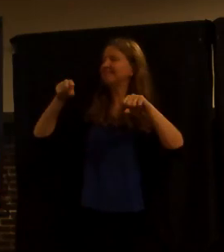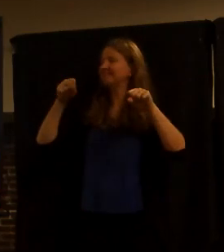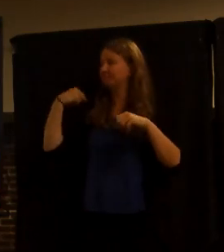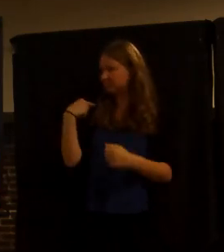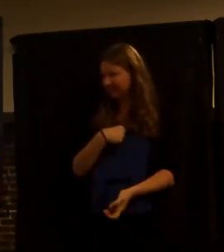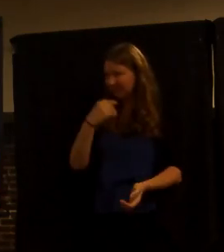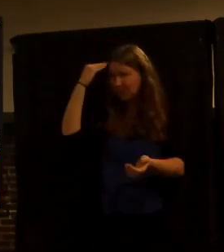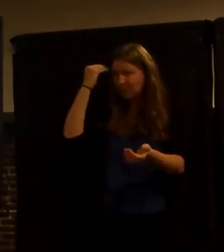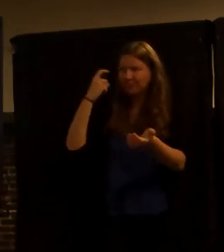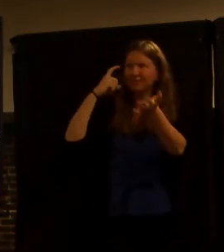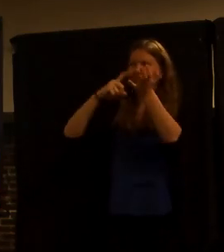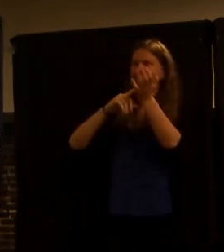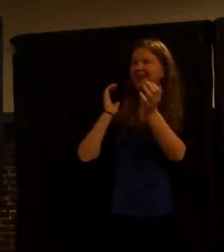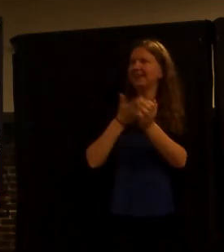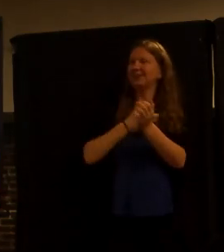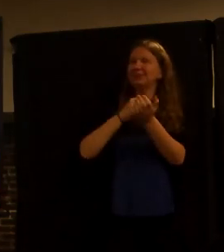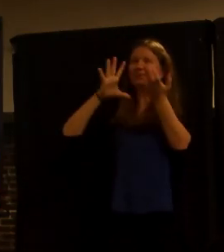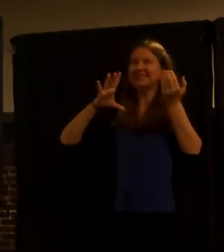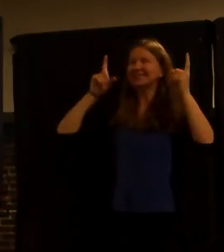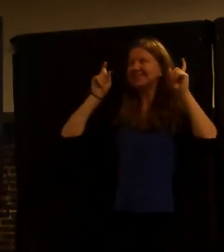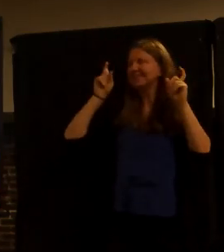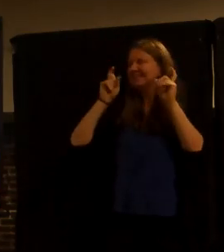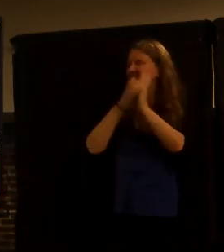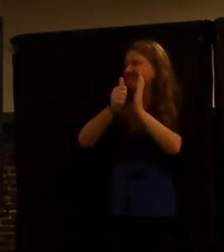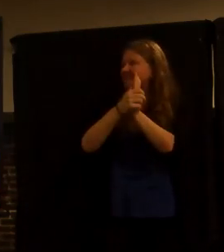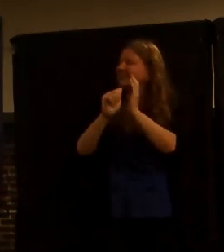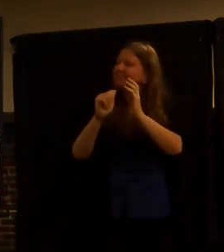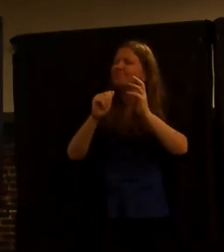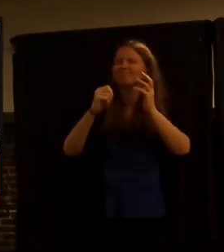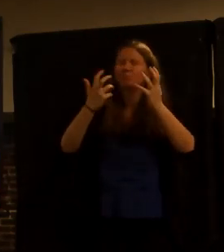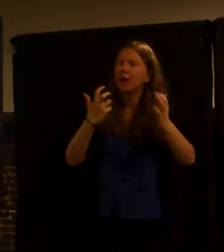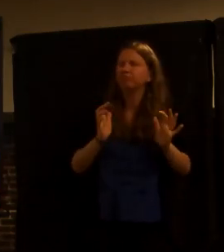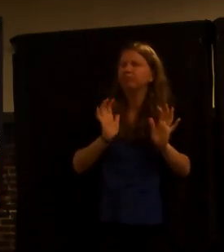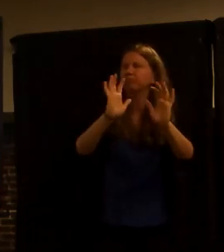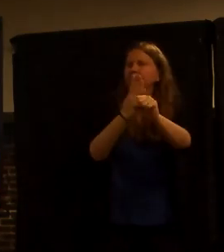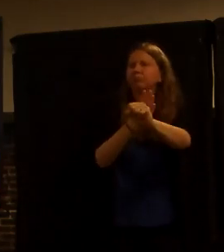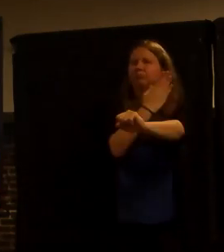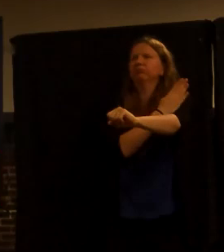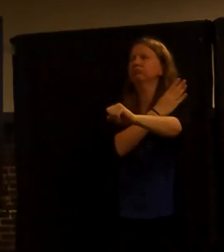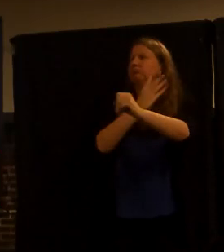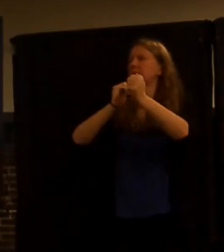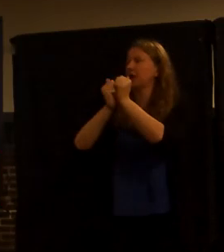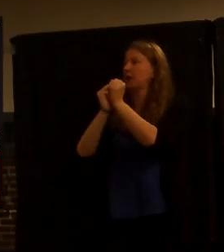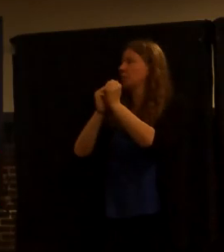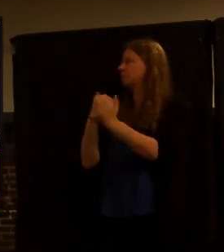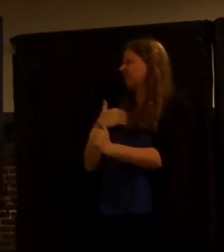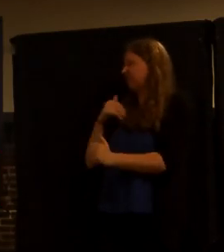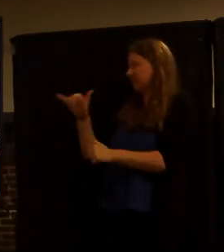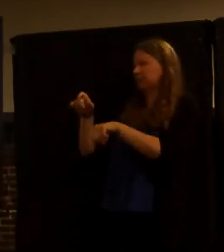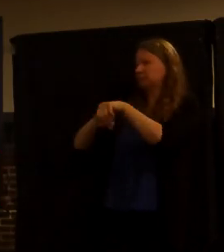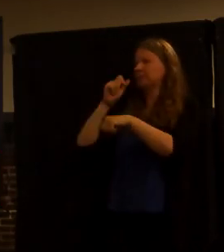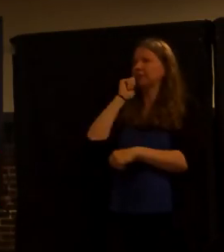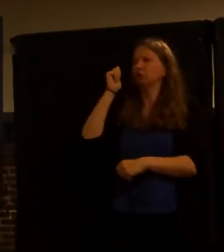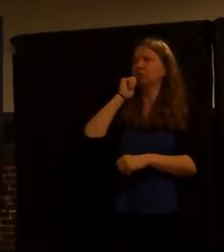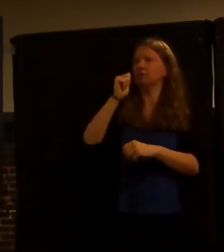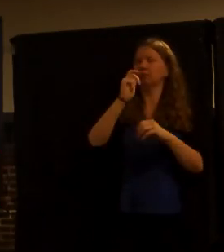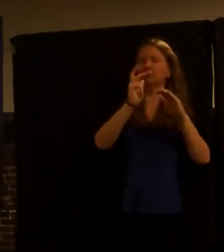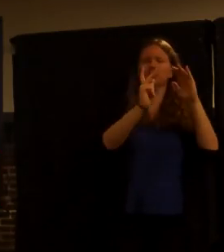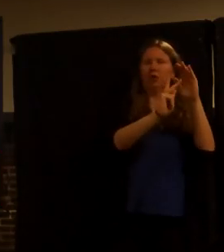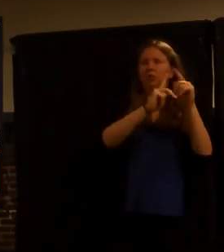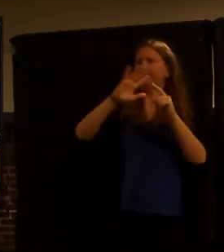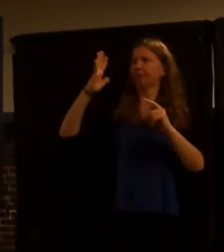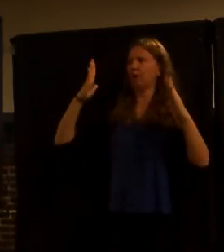instituting that. That is new this year. We do recognize that our students' testing skills aren't where they need to be. So this is just a